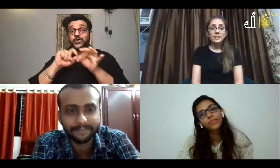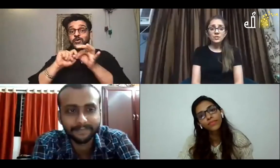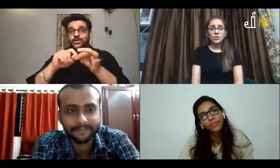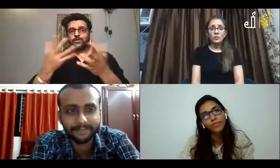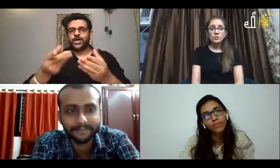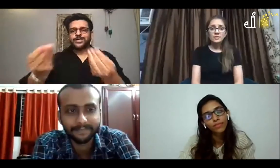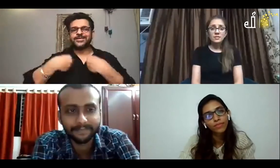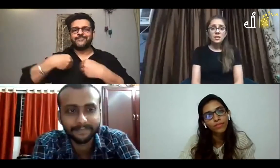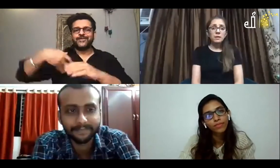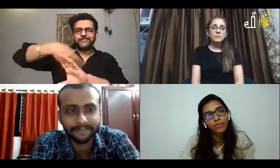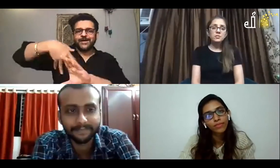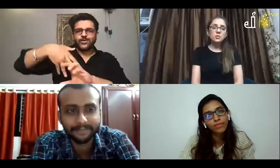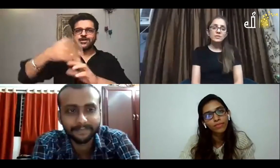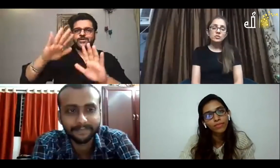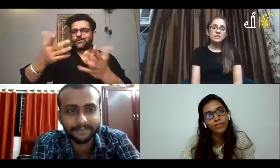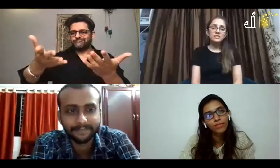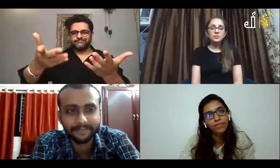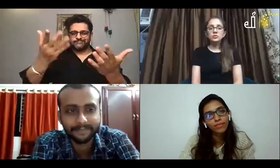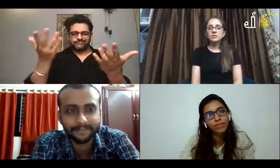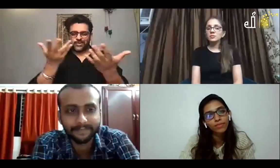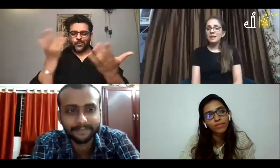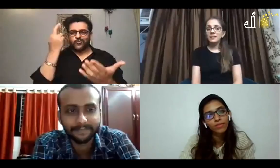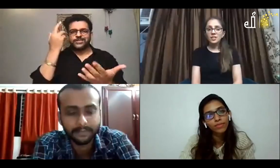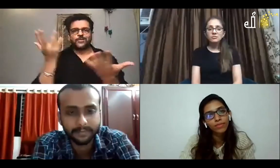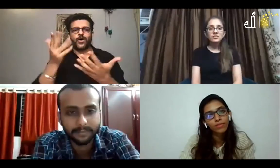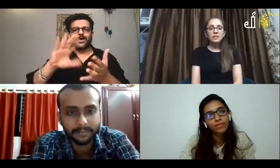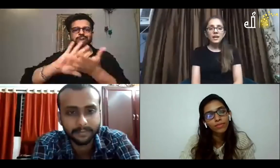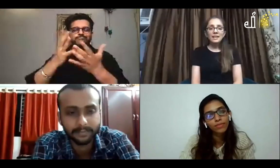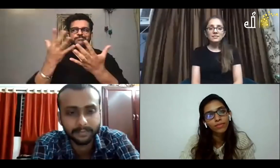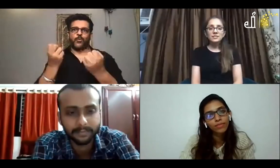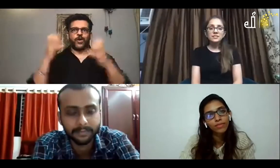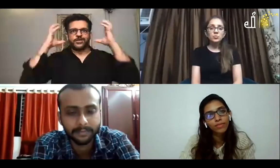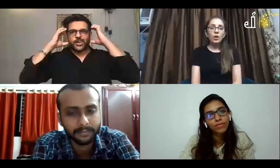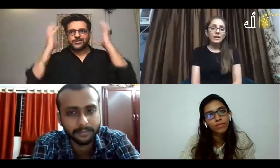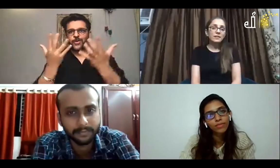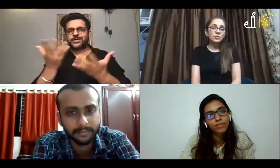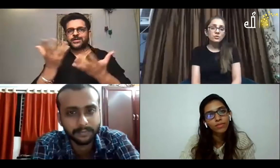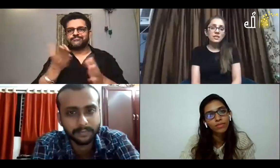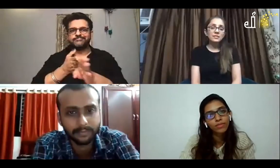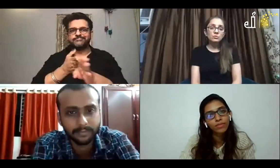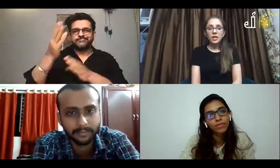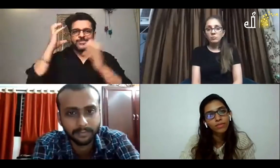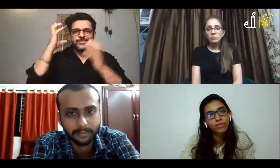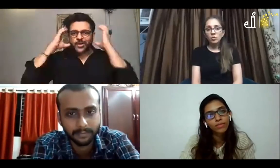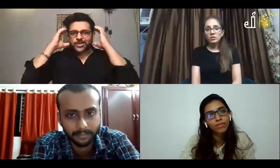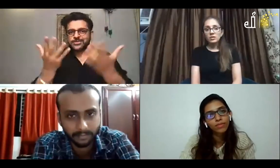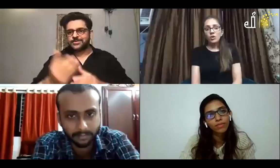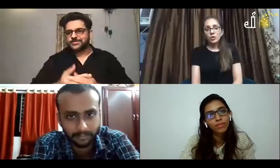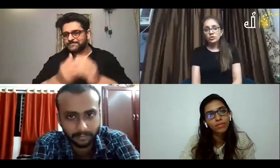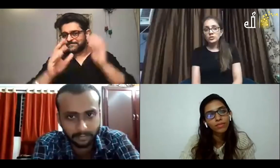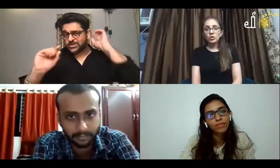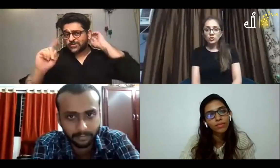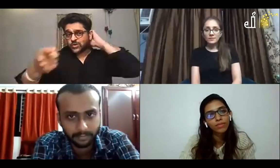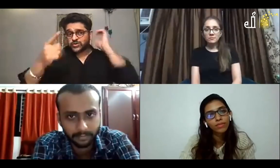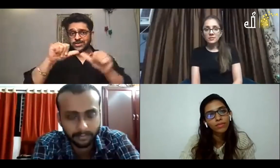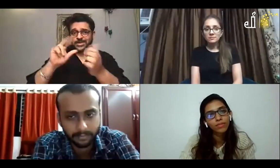work as an audiologist. My first question is if you could give your background and the reason why you decided to become audiologist